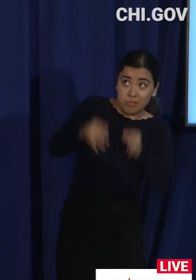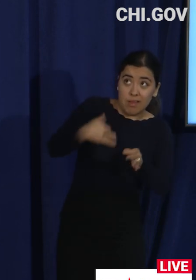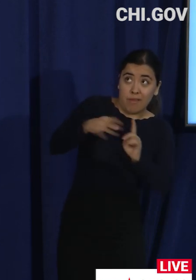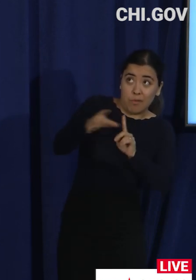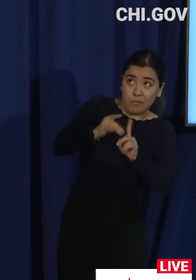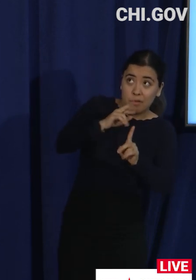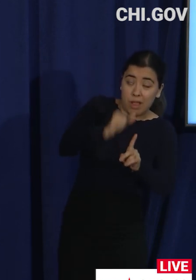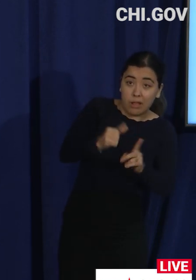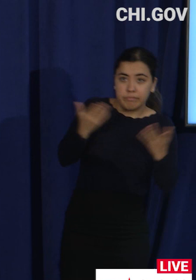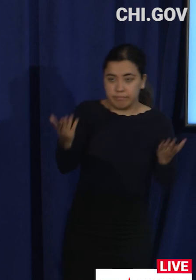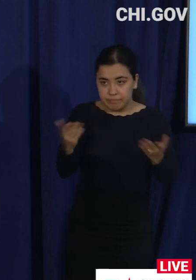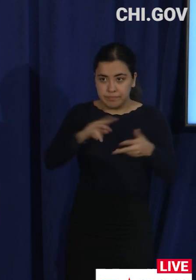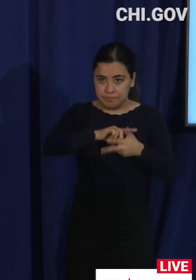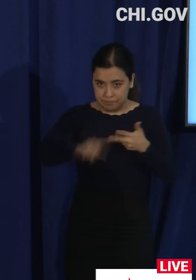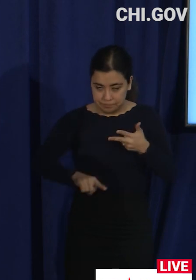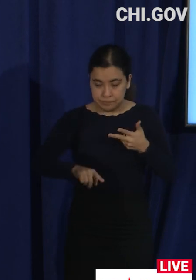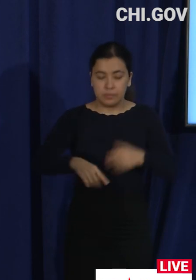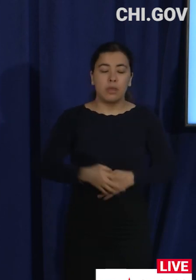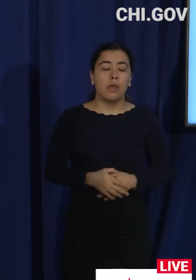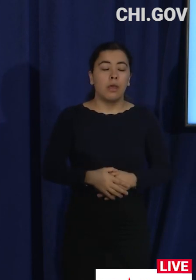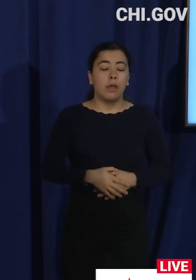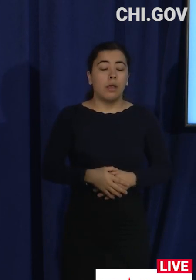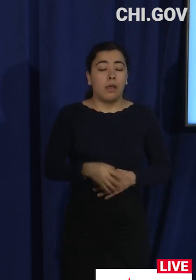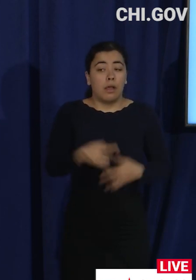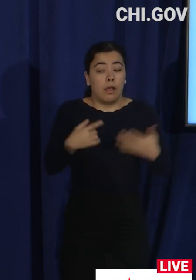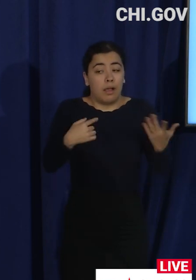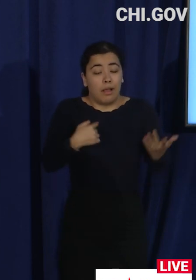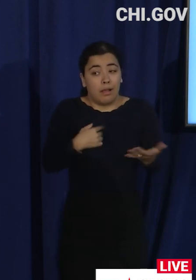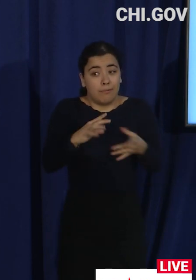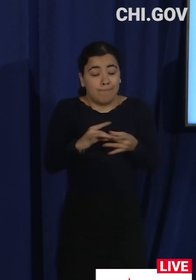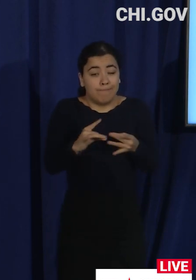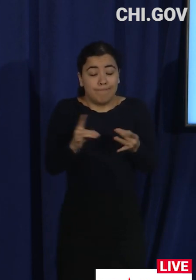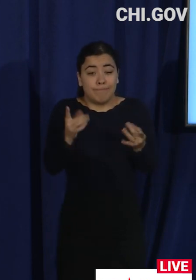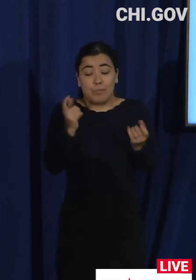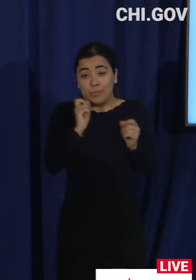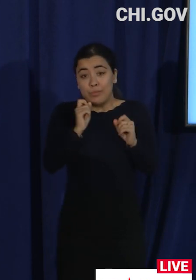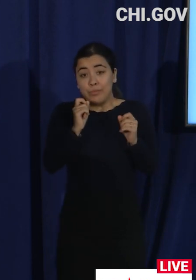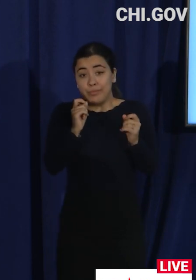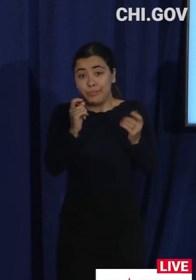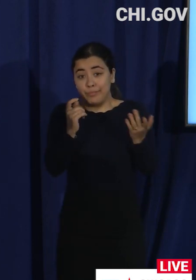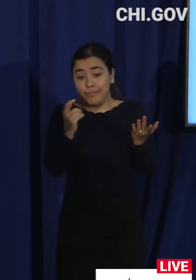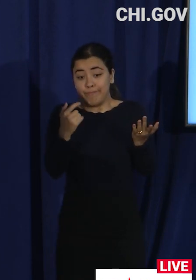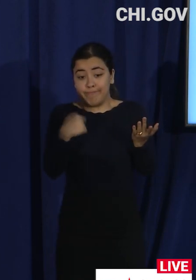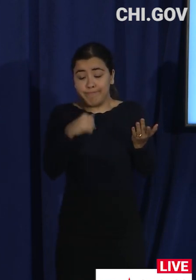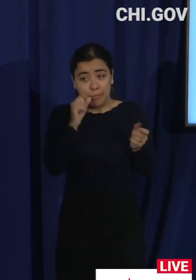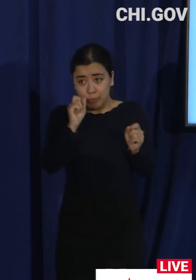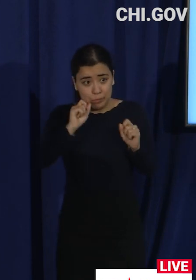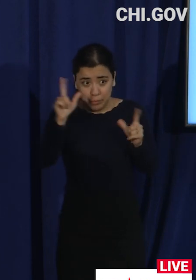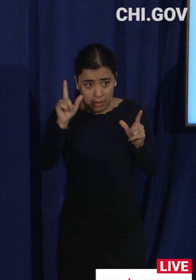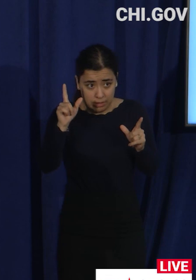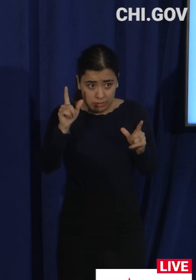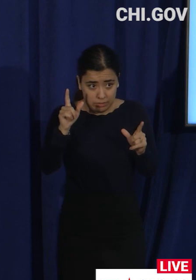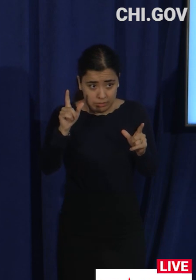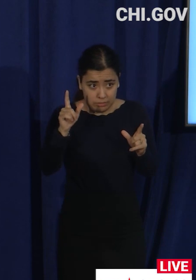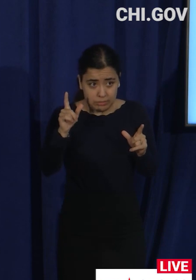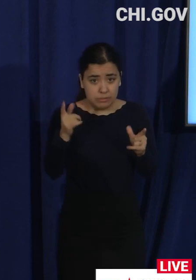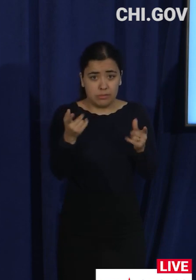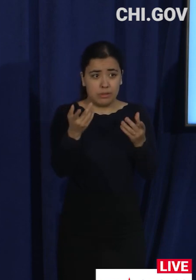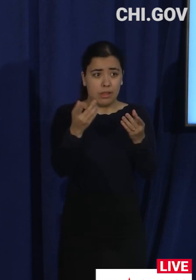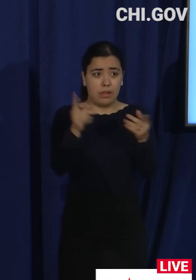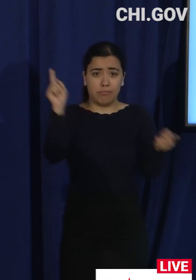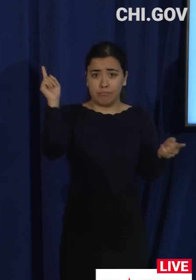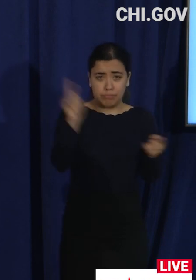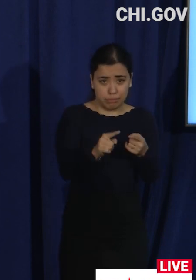did not see mitigation coming and coming soon. I've not spoken to Dr. Ezike about it